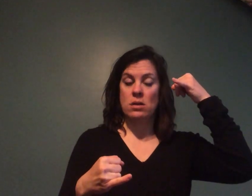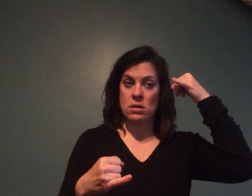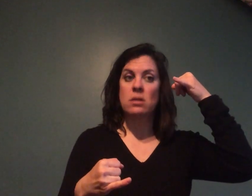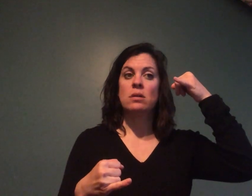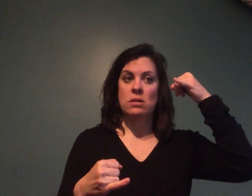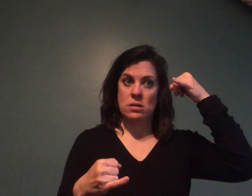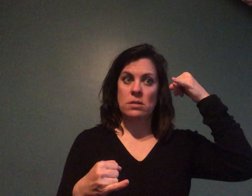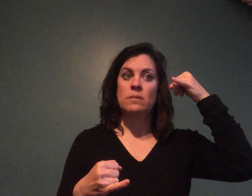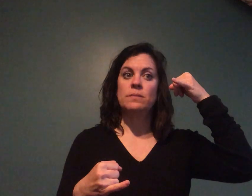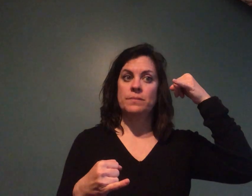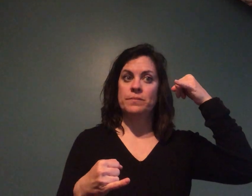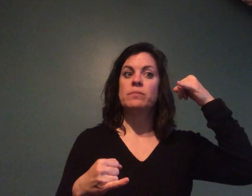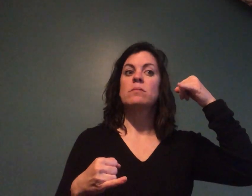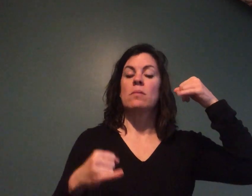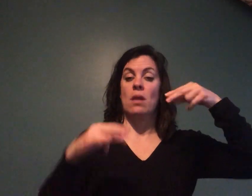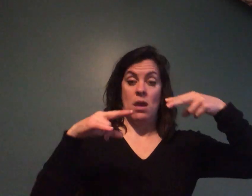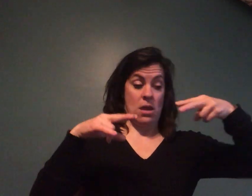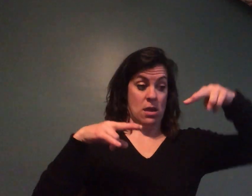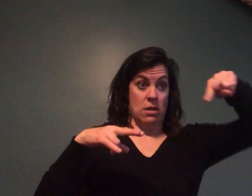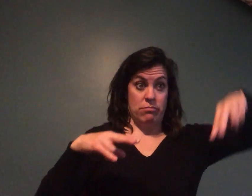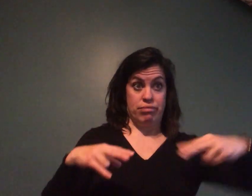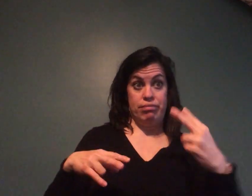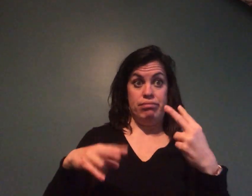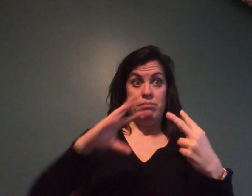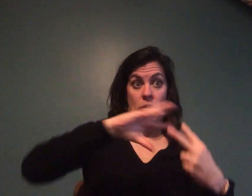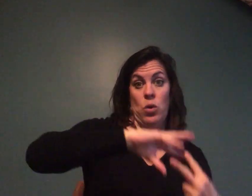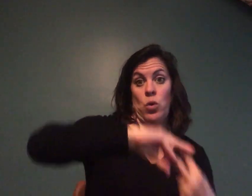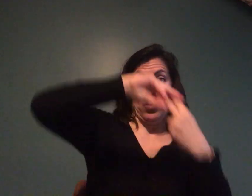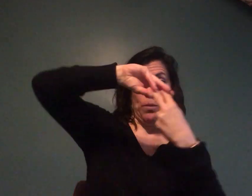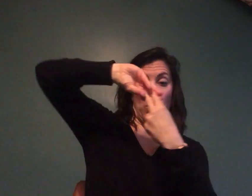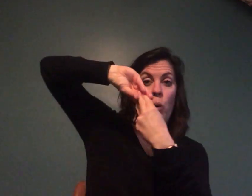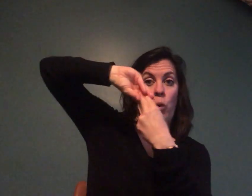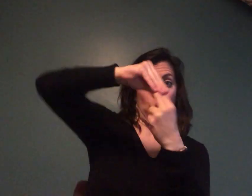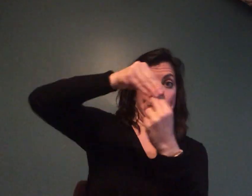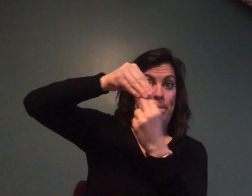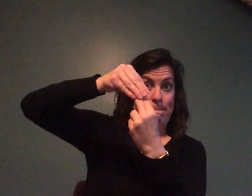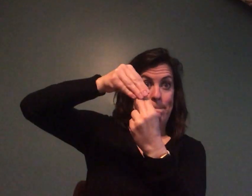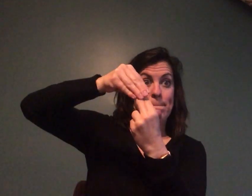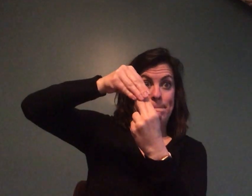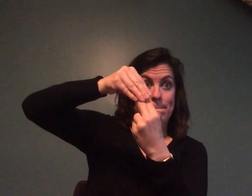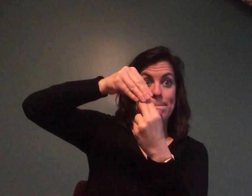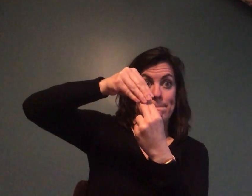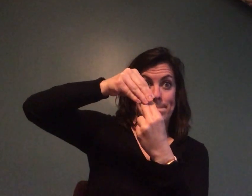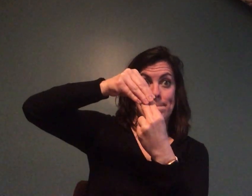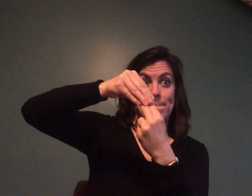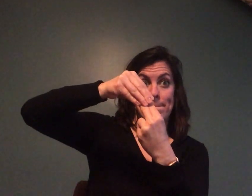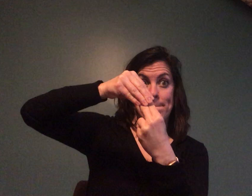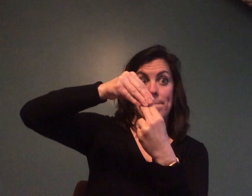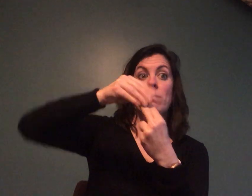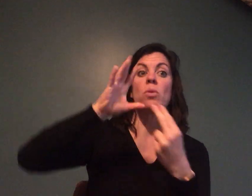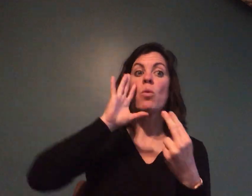All right, and where's this going to go now? This is going to go to your device. This is going to go to your receptacle, or it's going to go to your